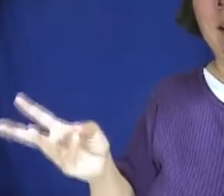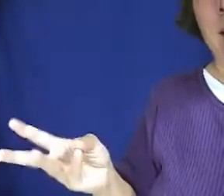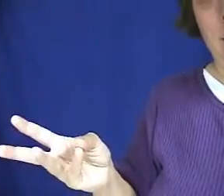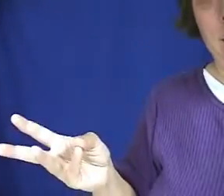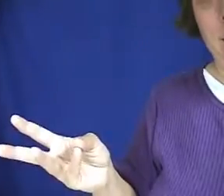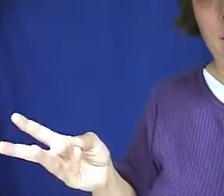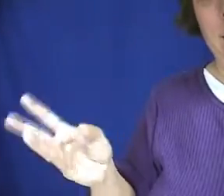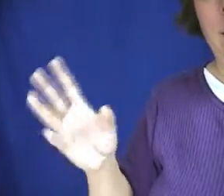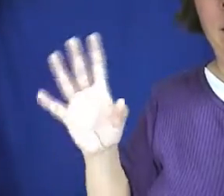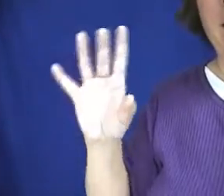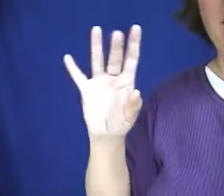86,